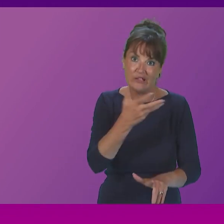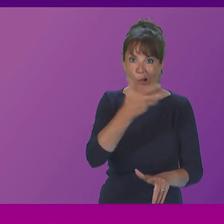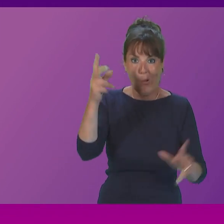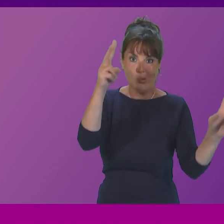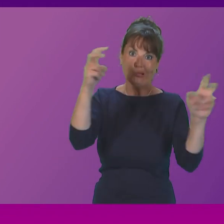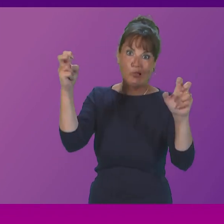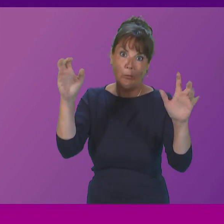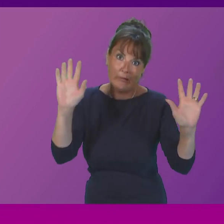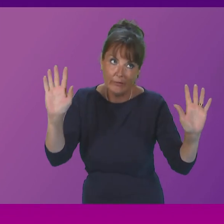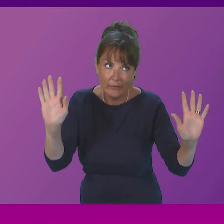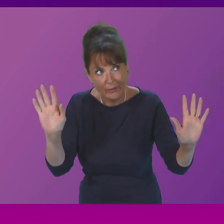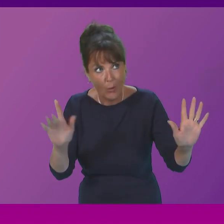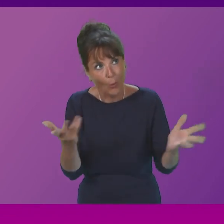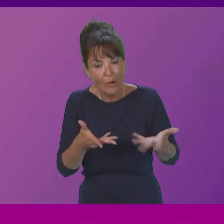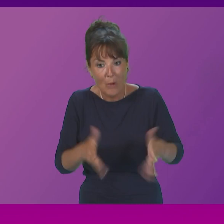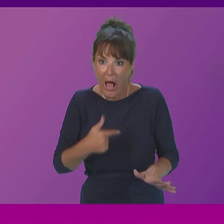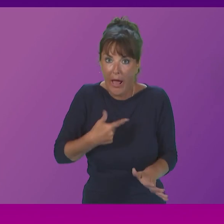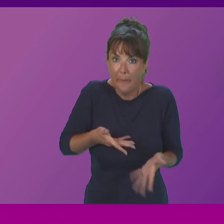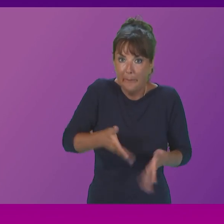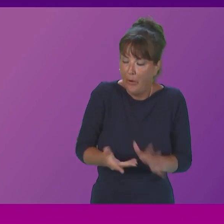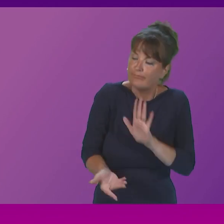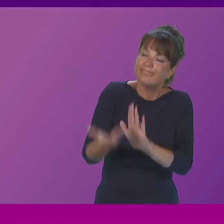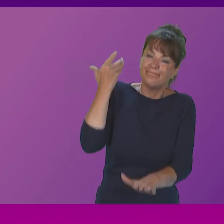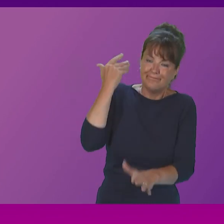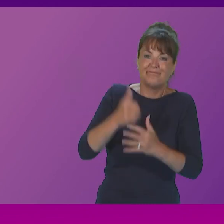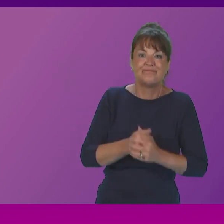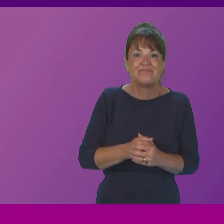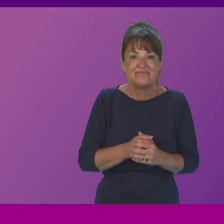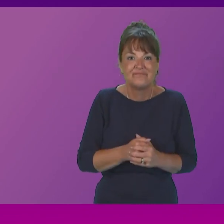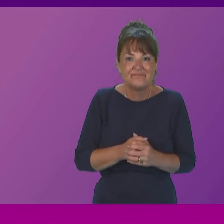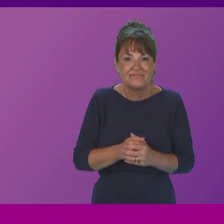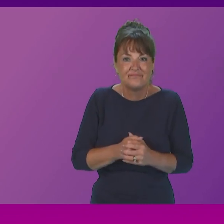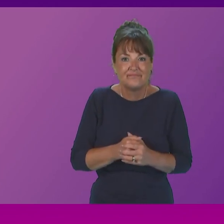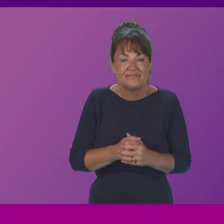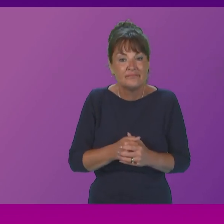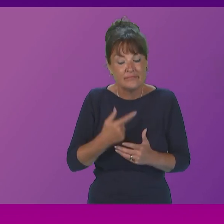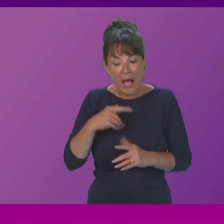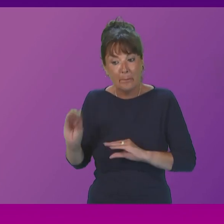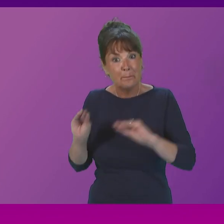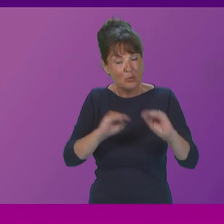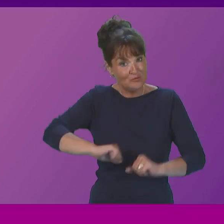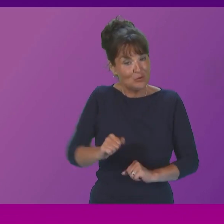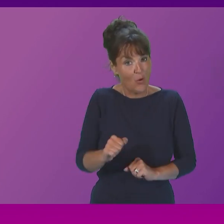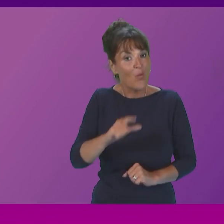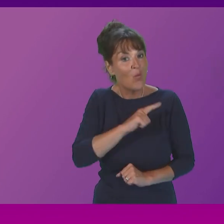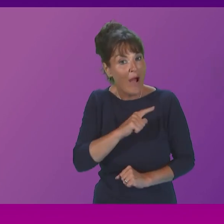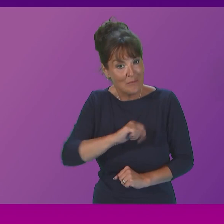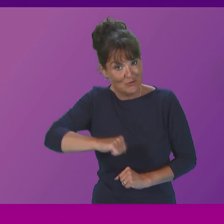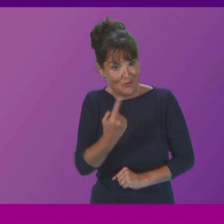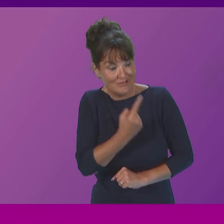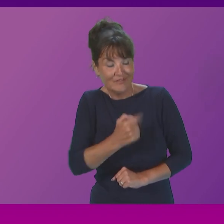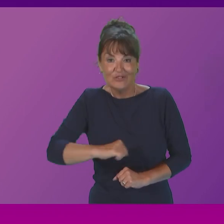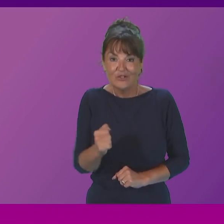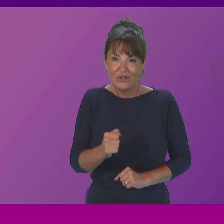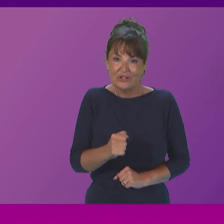at the moment, but, you know, that was me a number of years ago. I moved to Scotland because my husband was from here. He used to